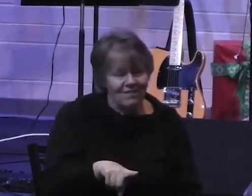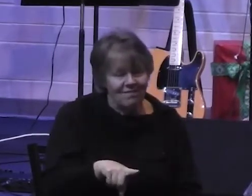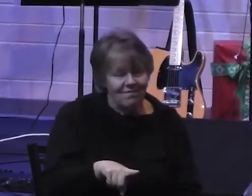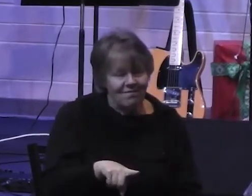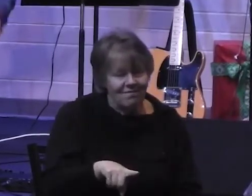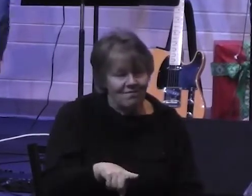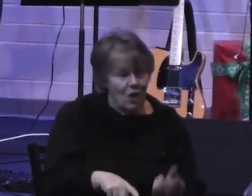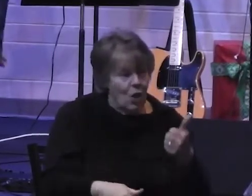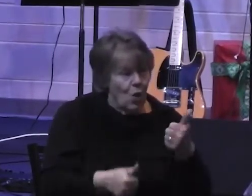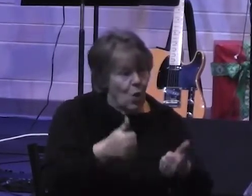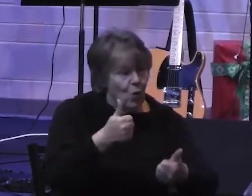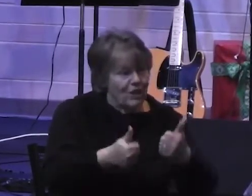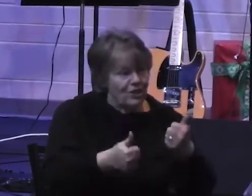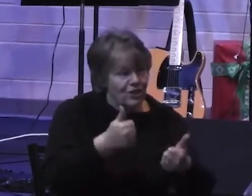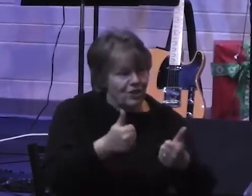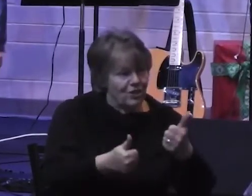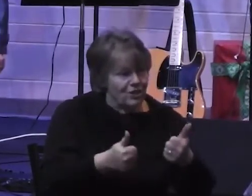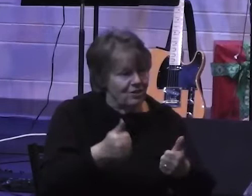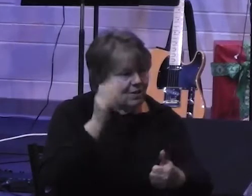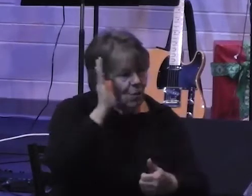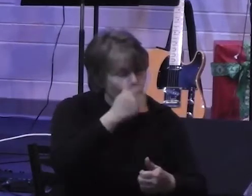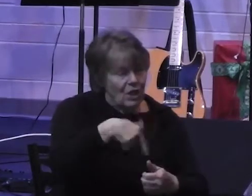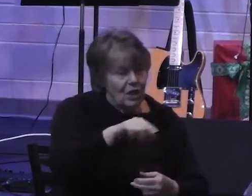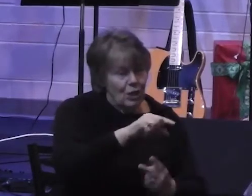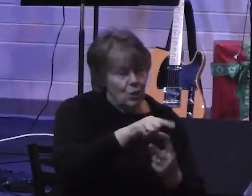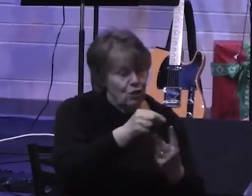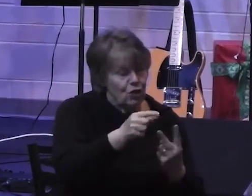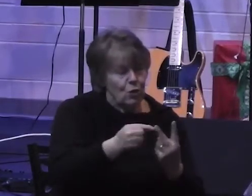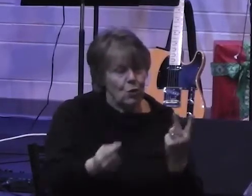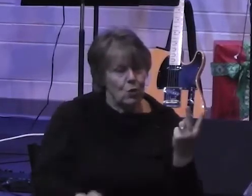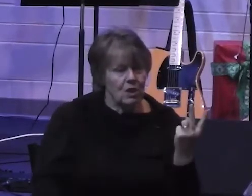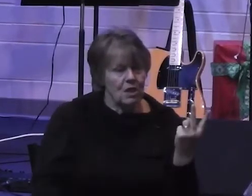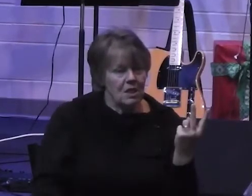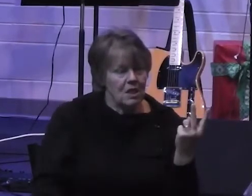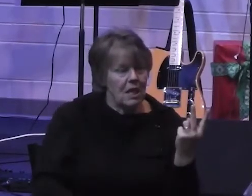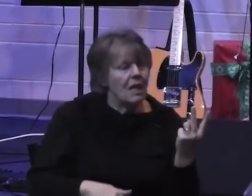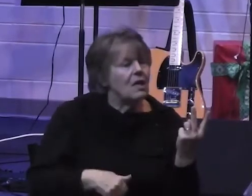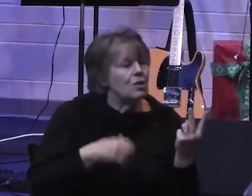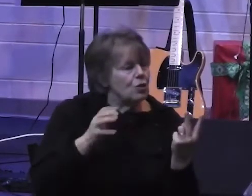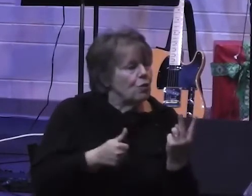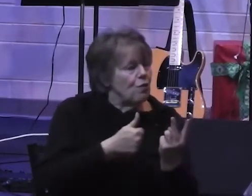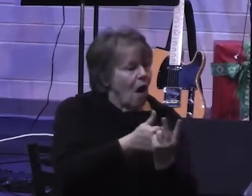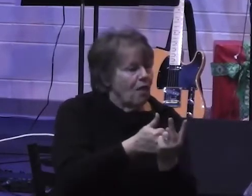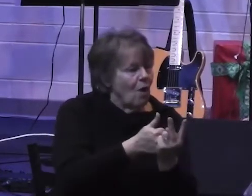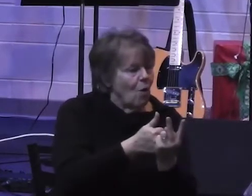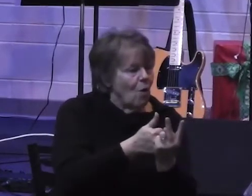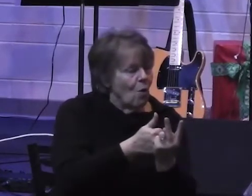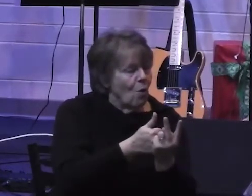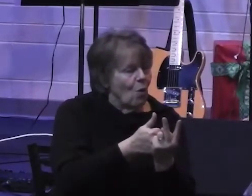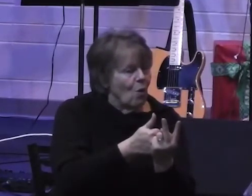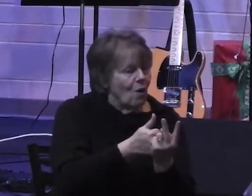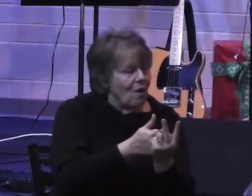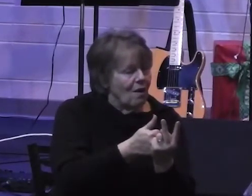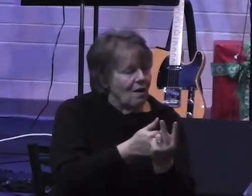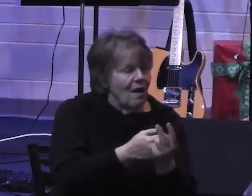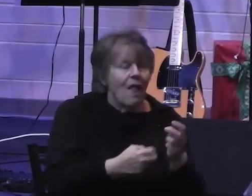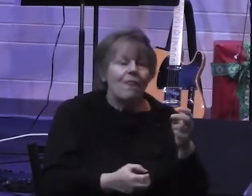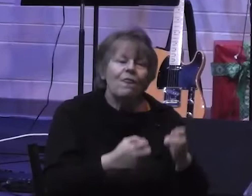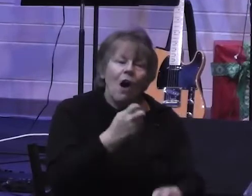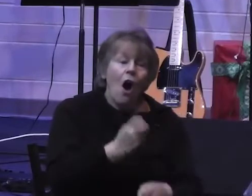Which one are you going to choose to live by? I think it's probably the hardest question of the